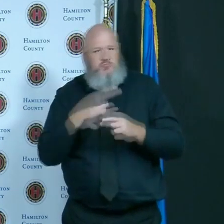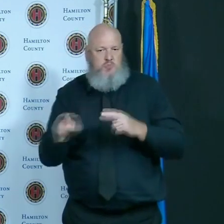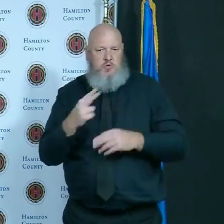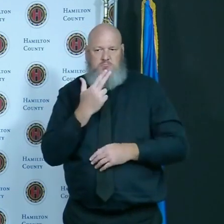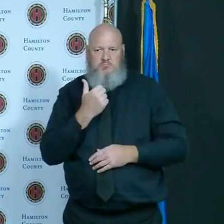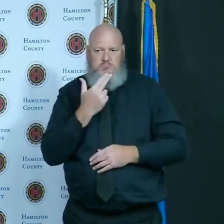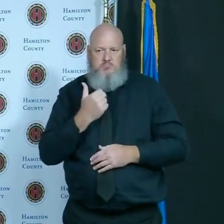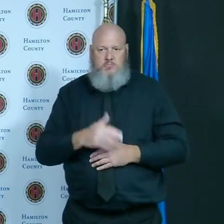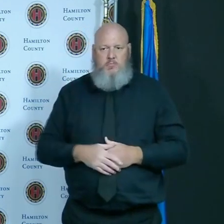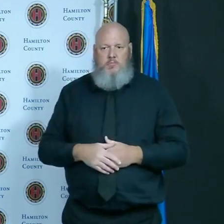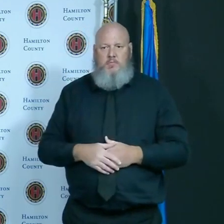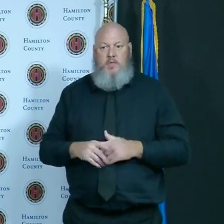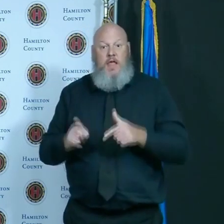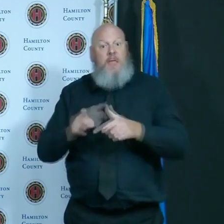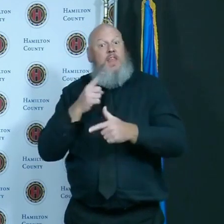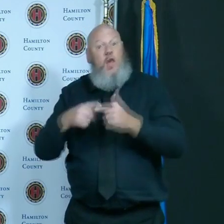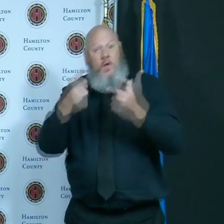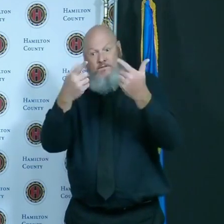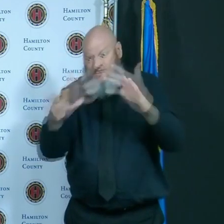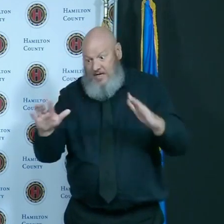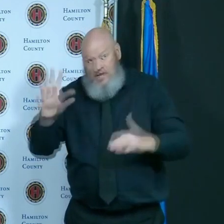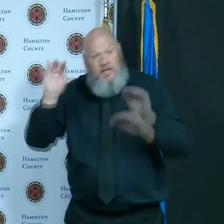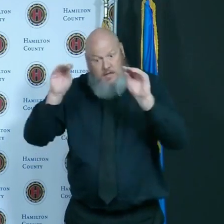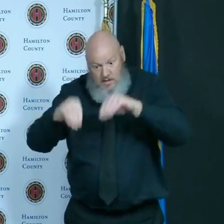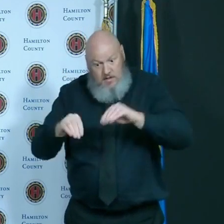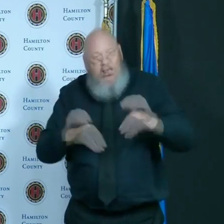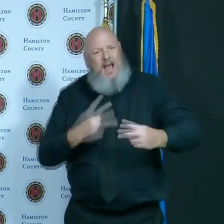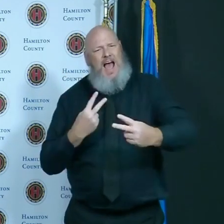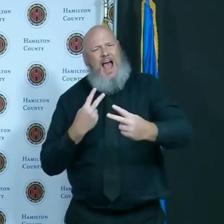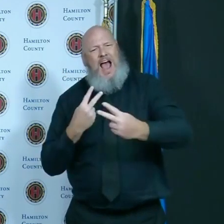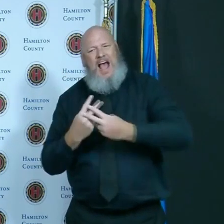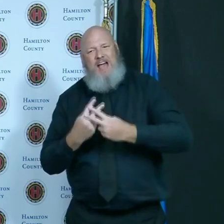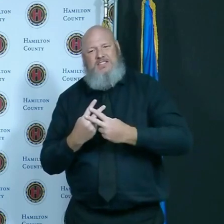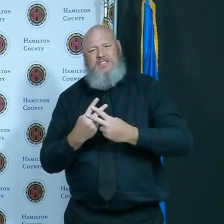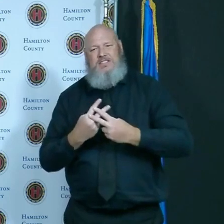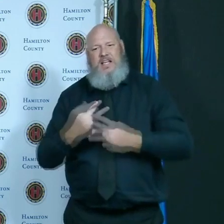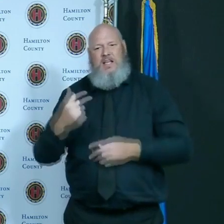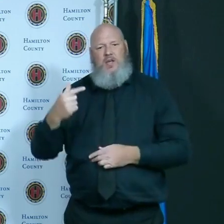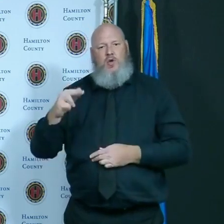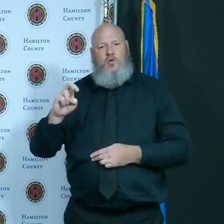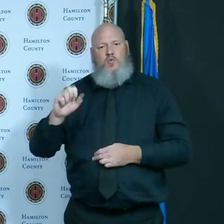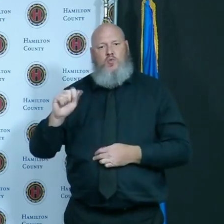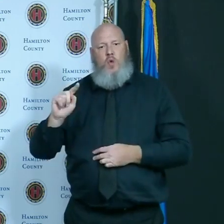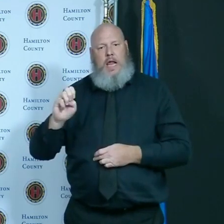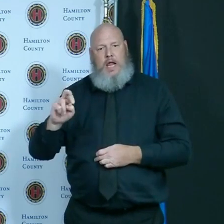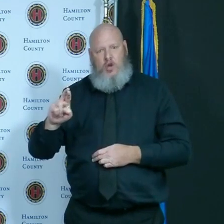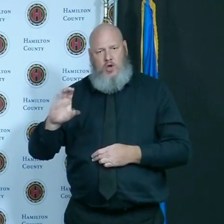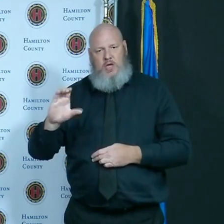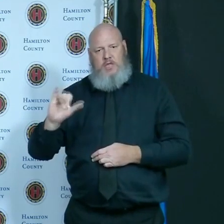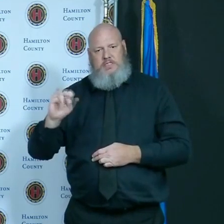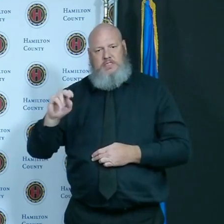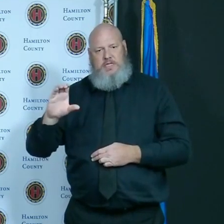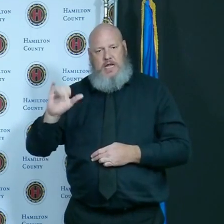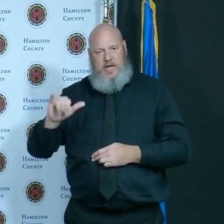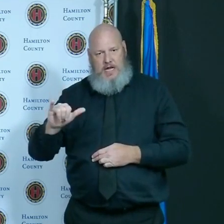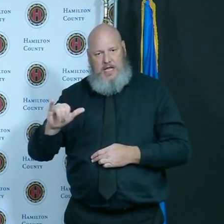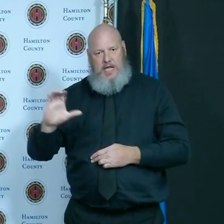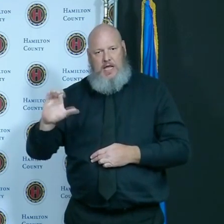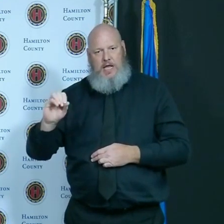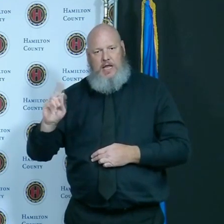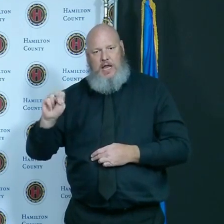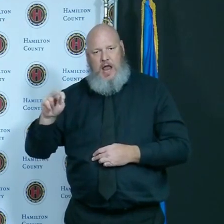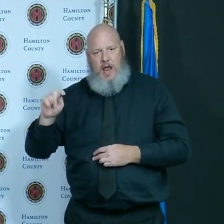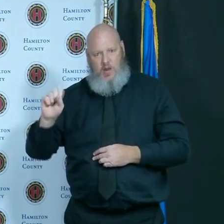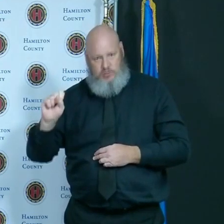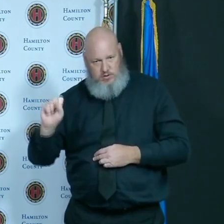hashtag Greater Cincy with a Y counts. Hashtag Greater Cincinnati counts to